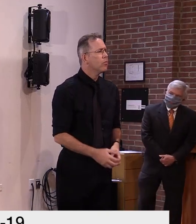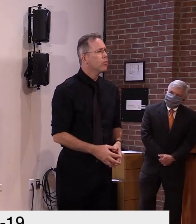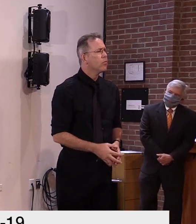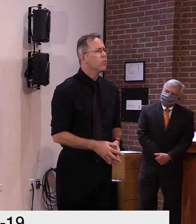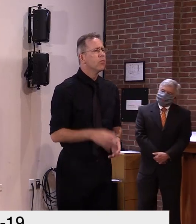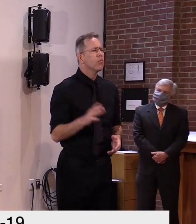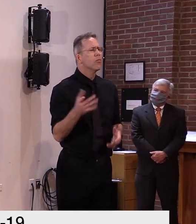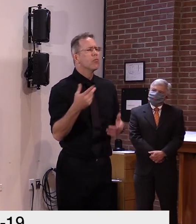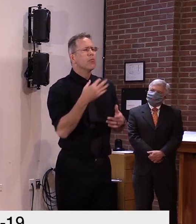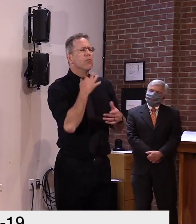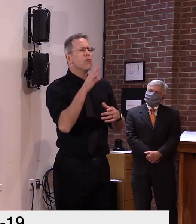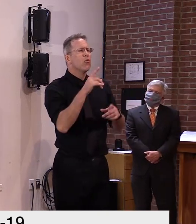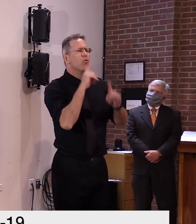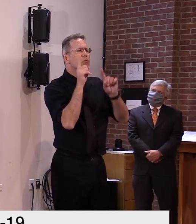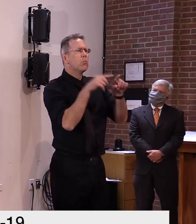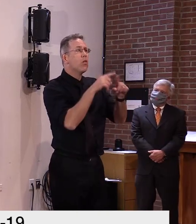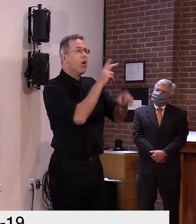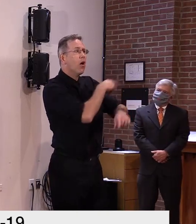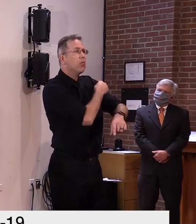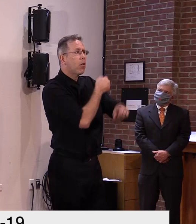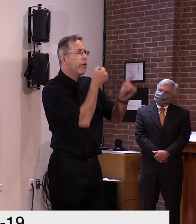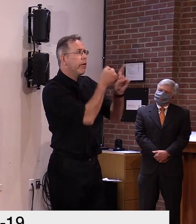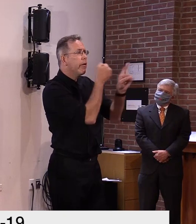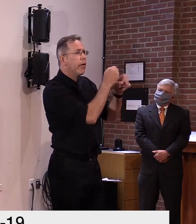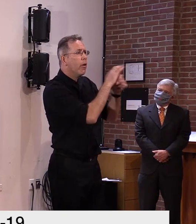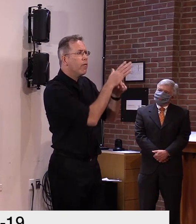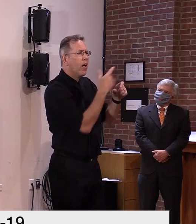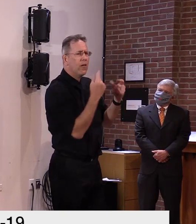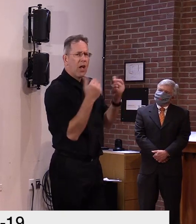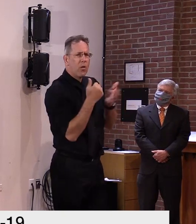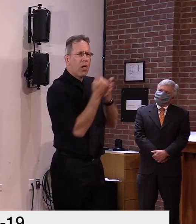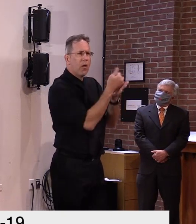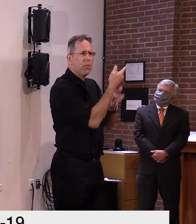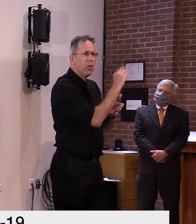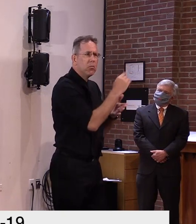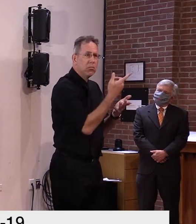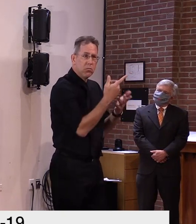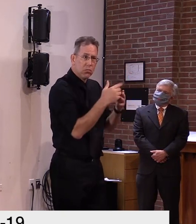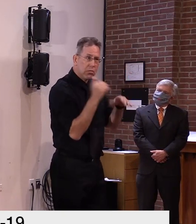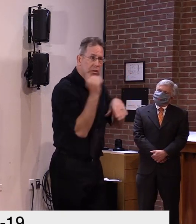a precautious level than they were at before.